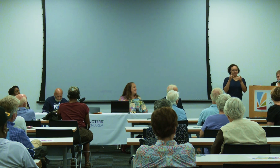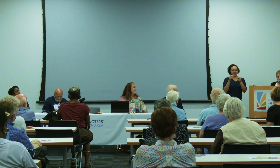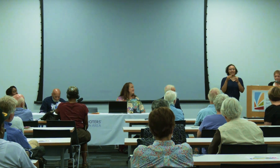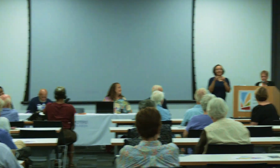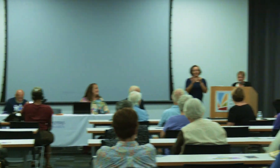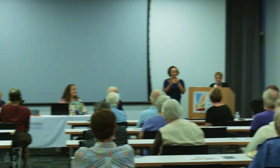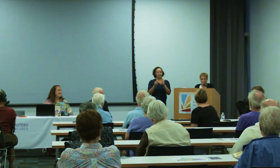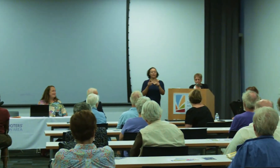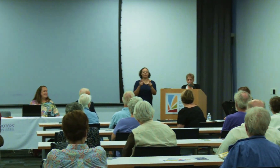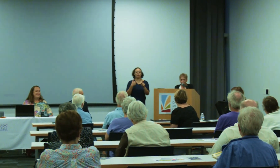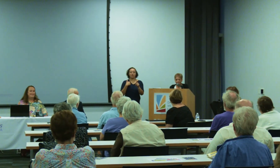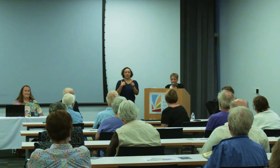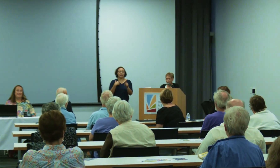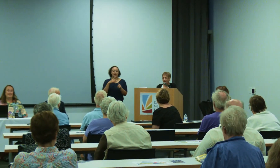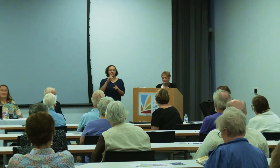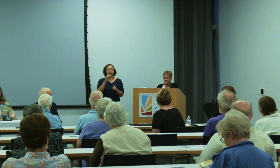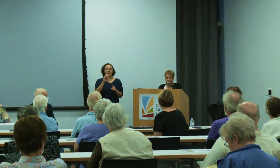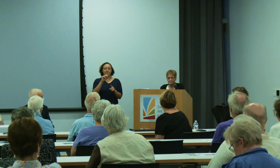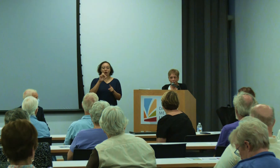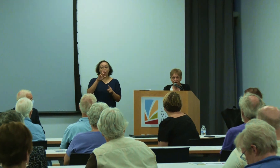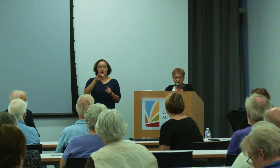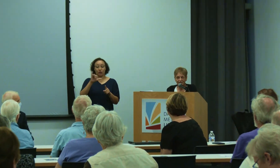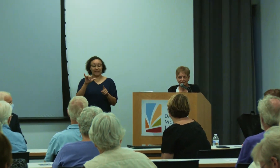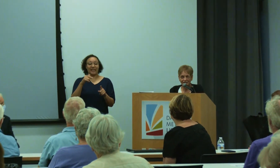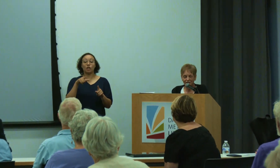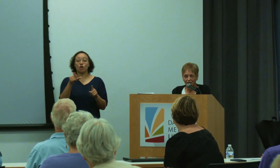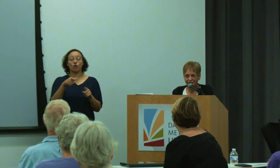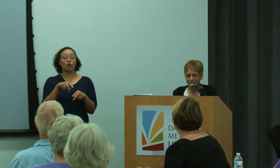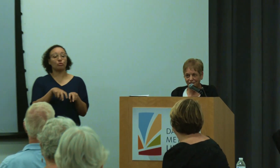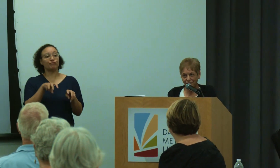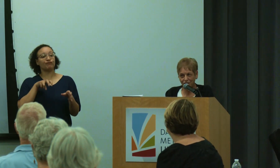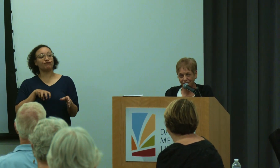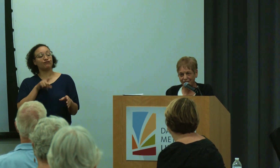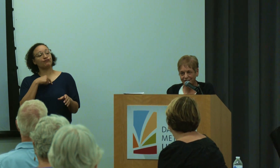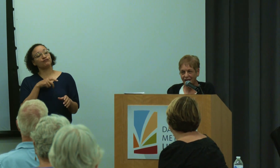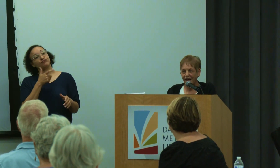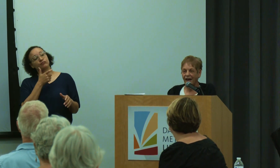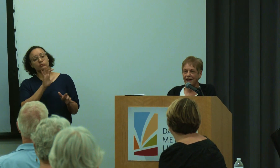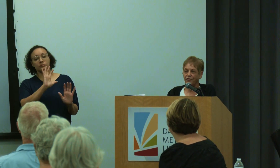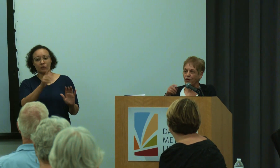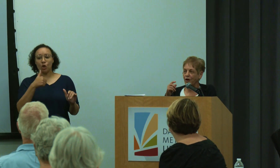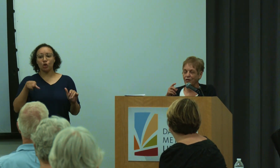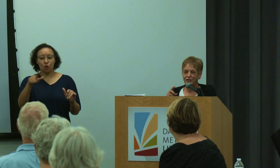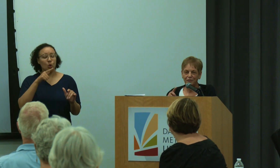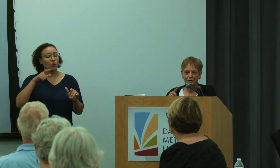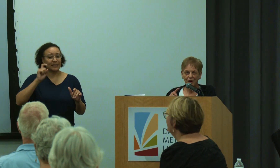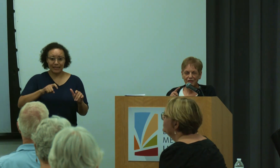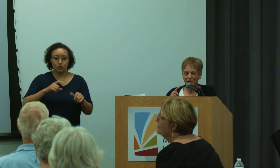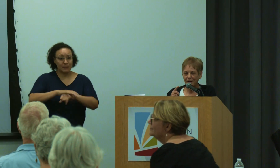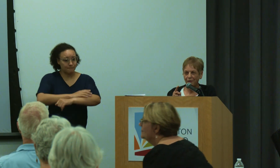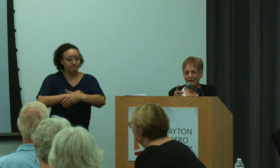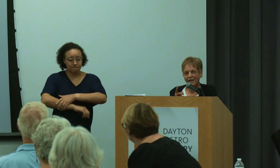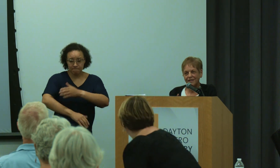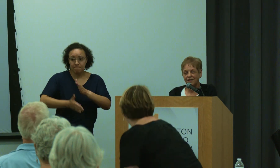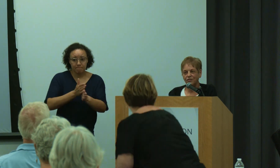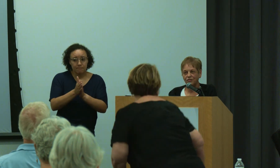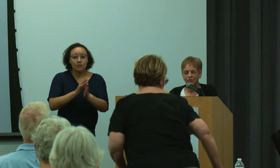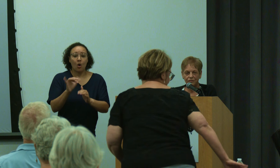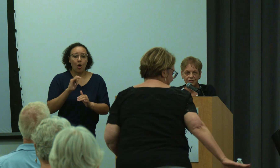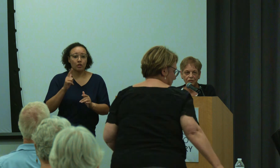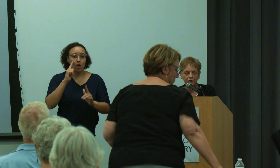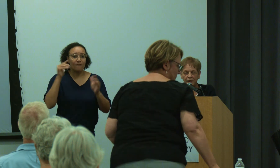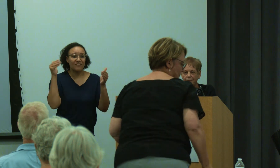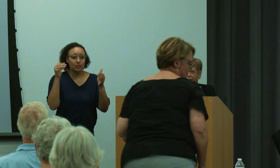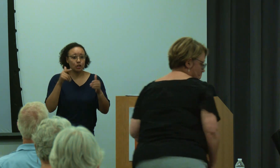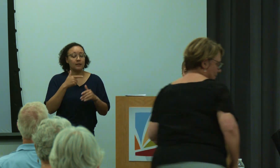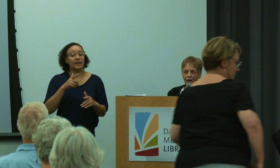Democracy is not a spectator sport, and the cost of democracy is constant vigilance. And for our closing remarks, I'd like to introduce